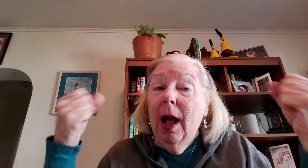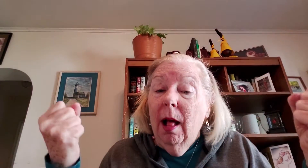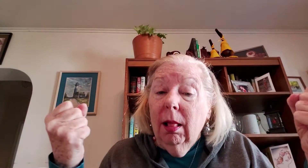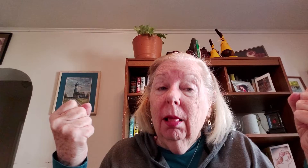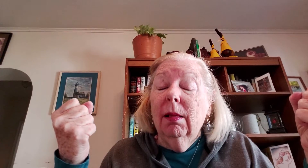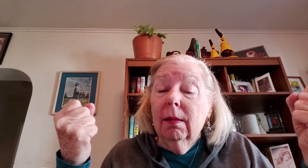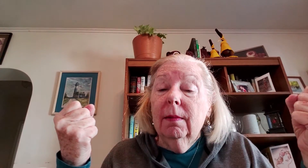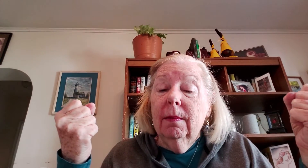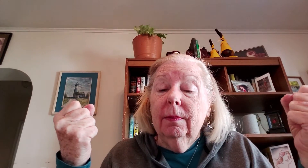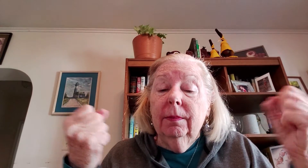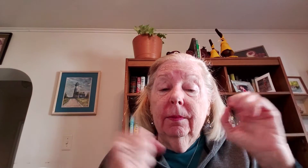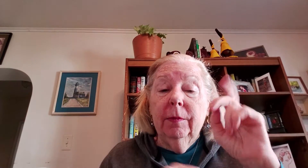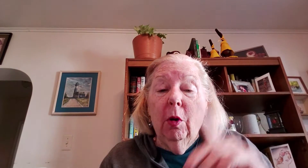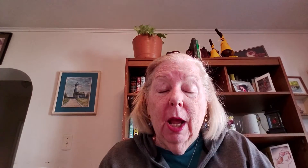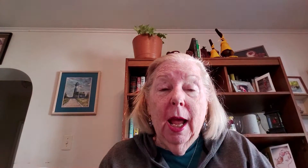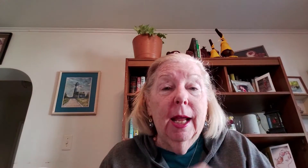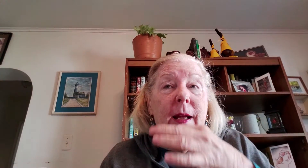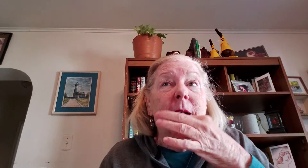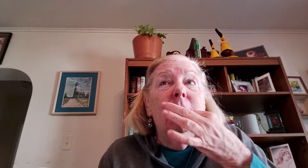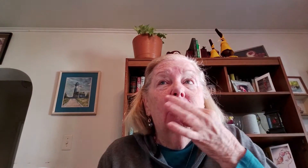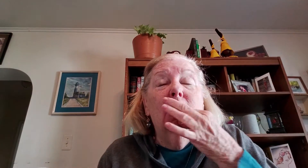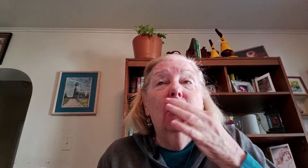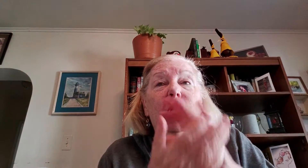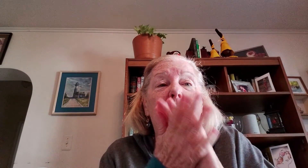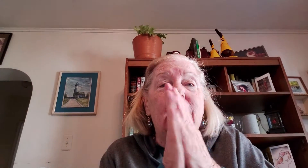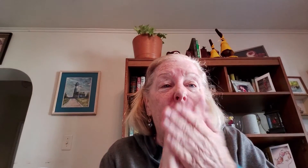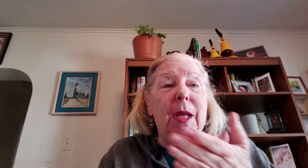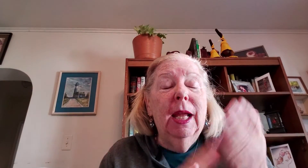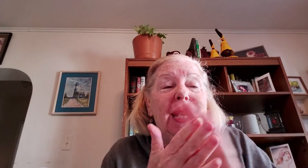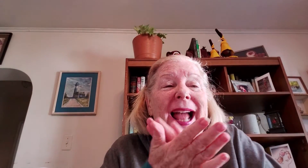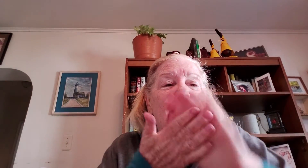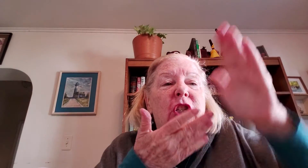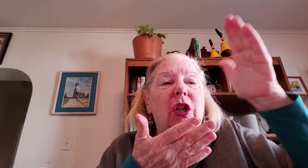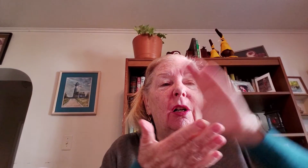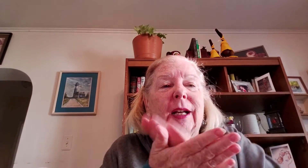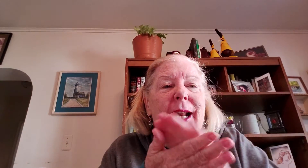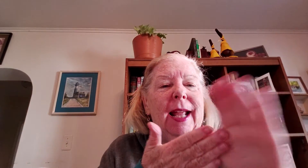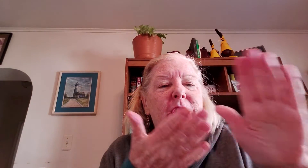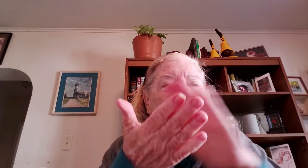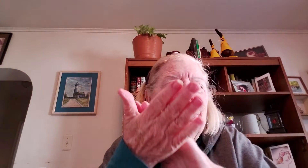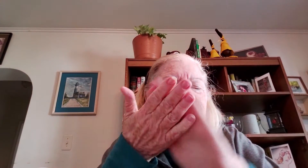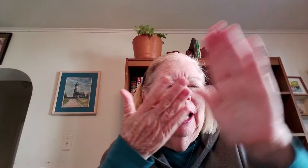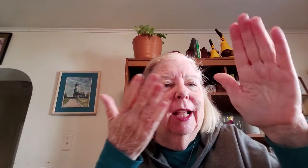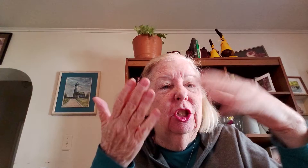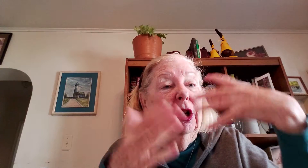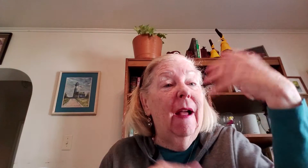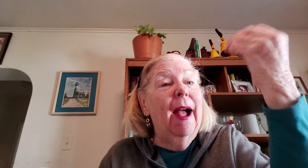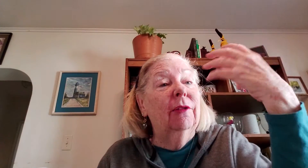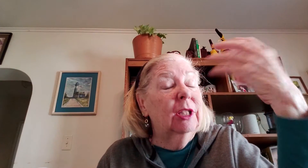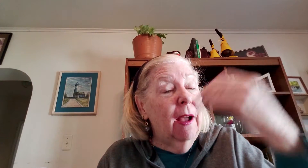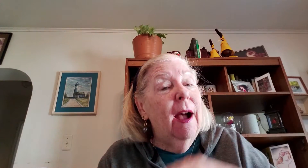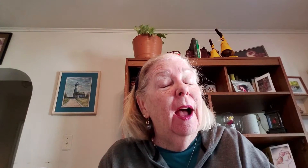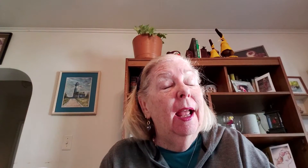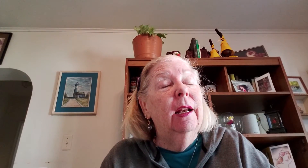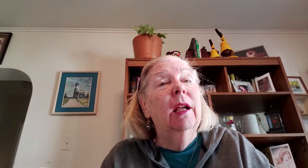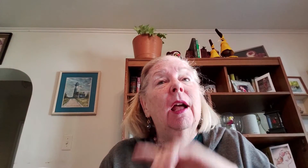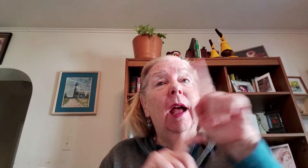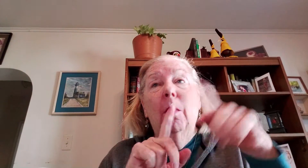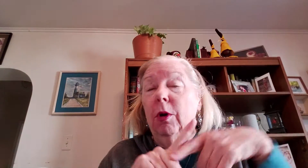well. Okay? Soon it's going to be nicer and nicer and nicer outside. And when you